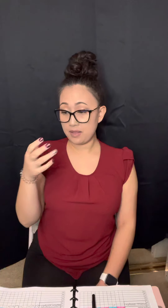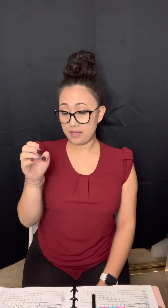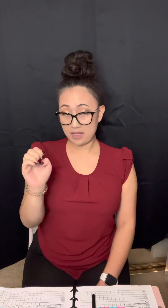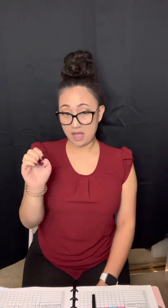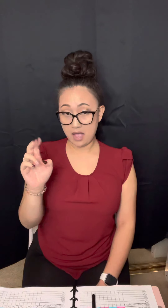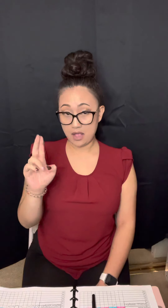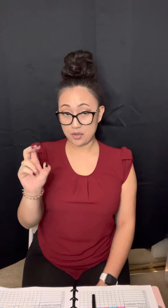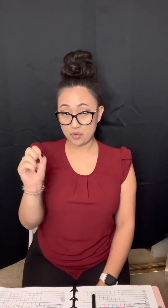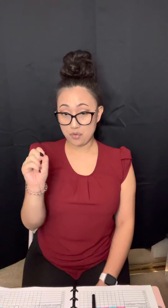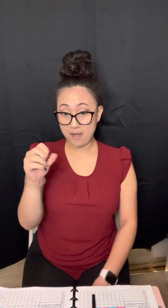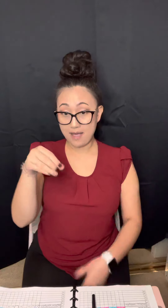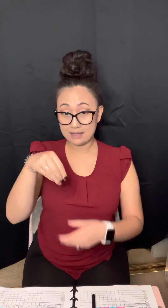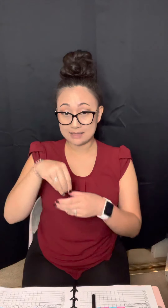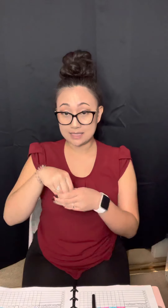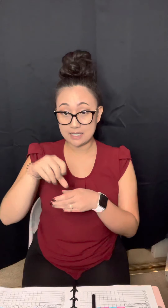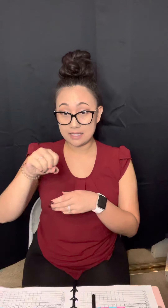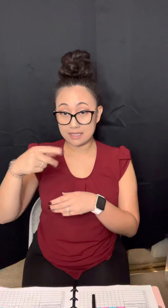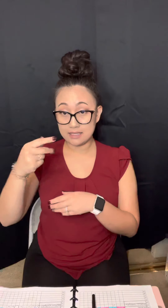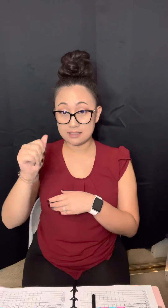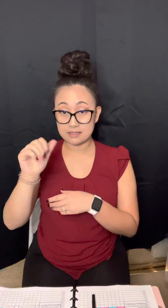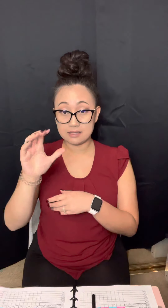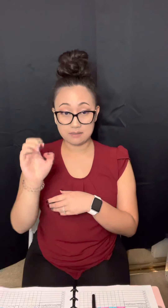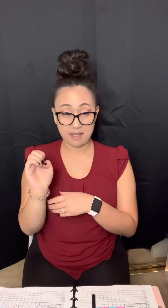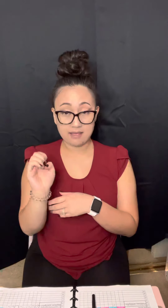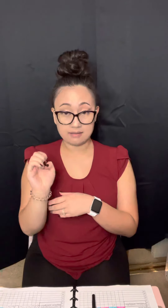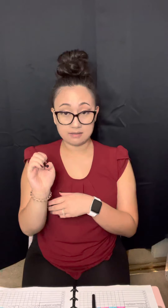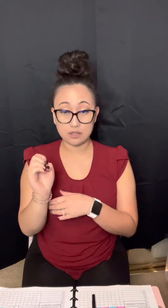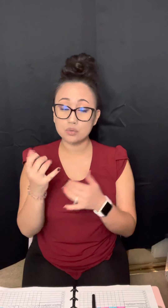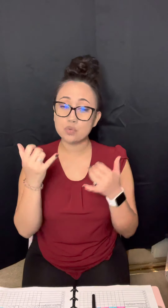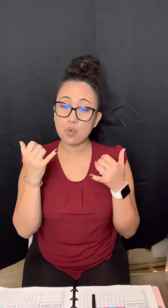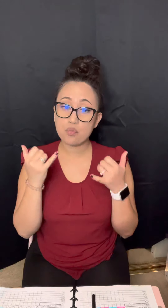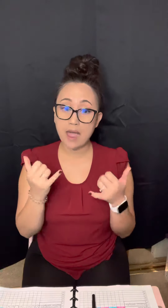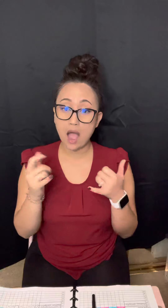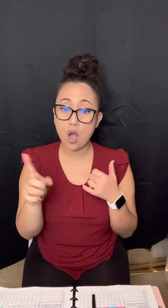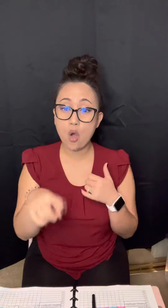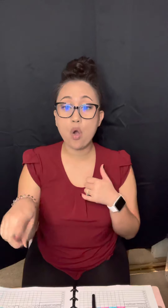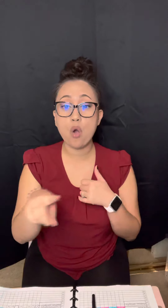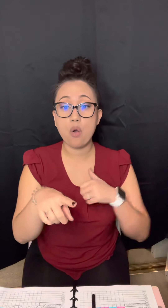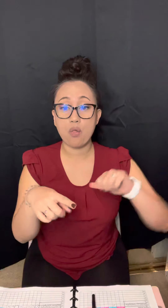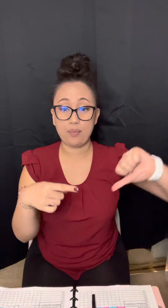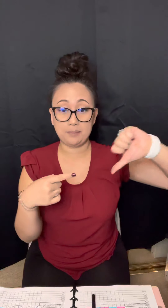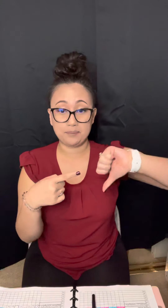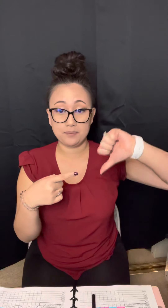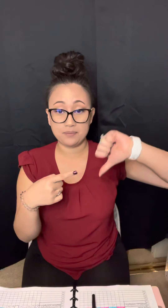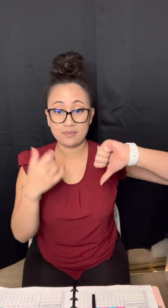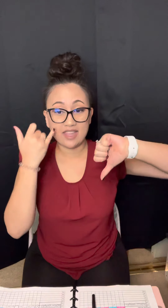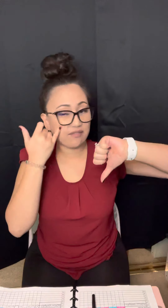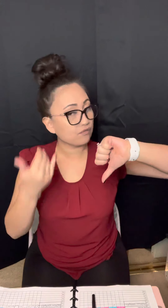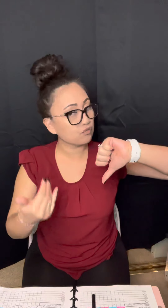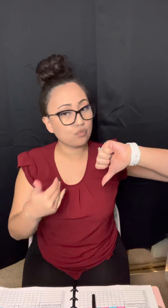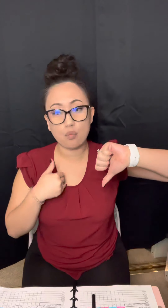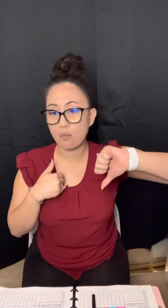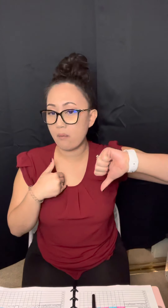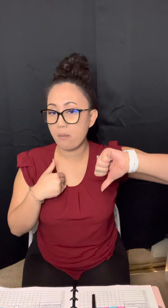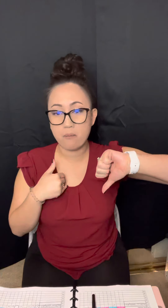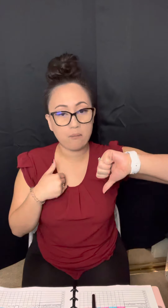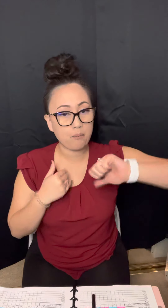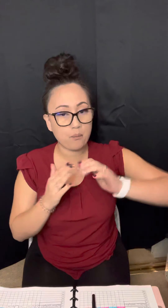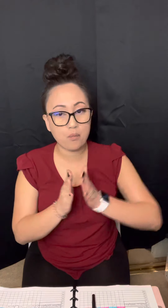in space. Give me a thumbs down if you do not have your book. Give me a thumbs down